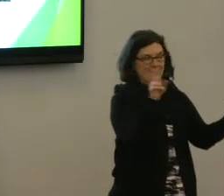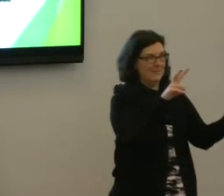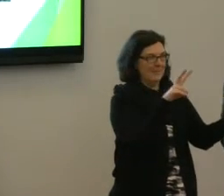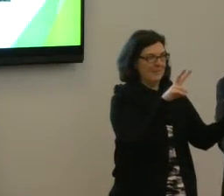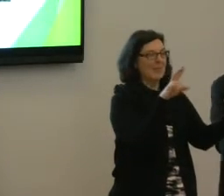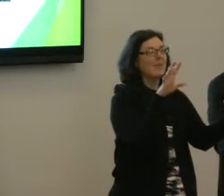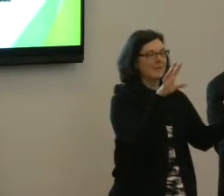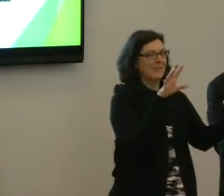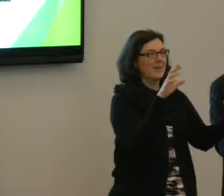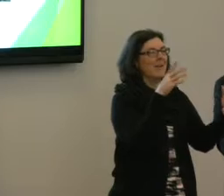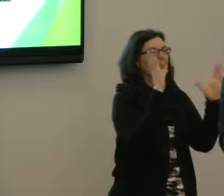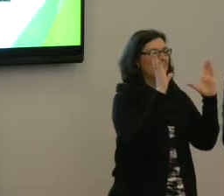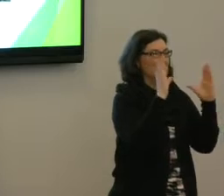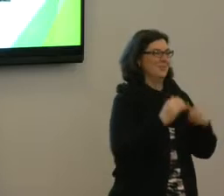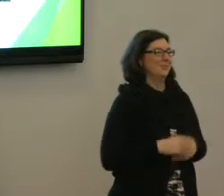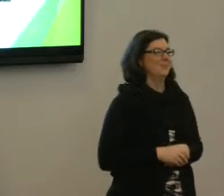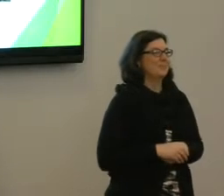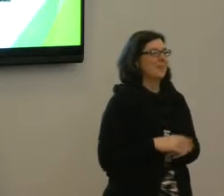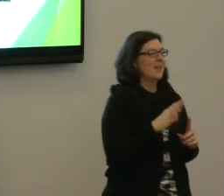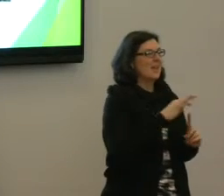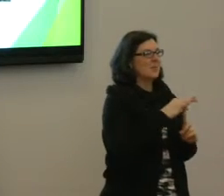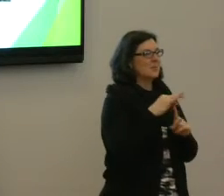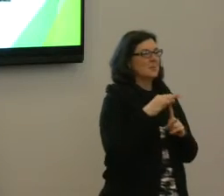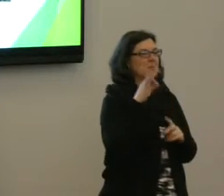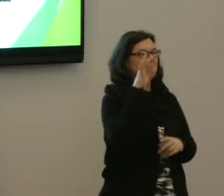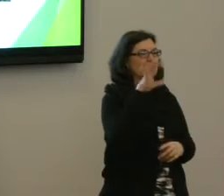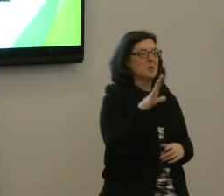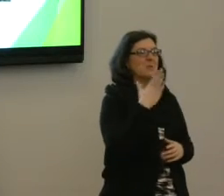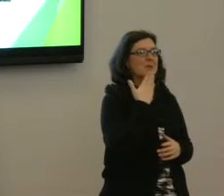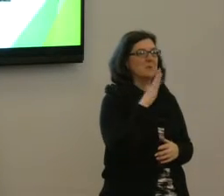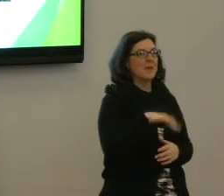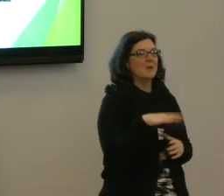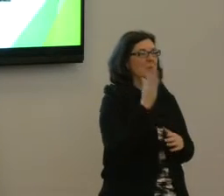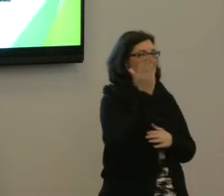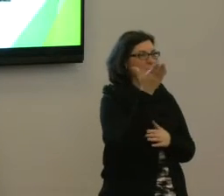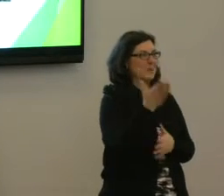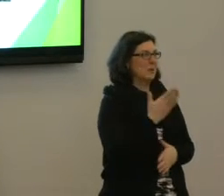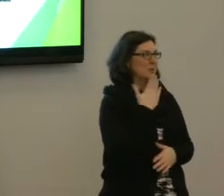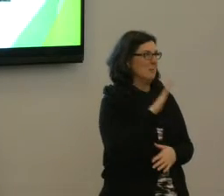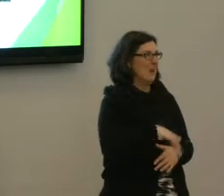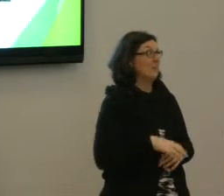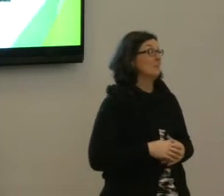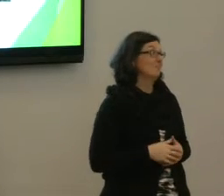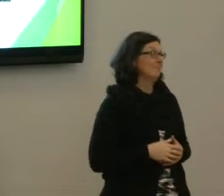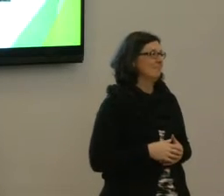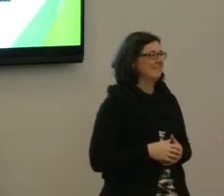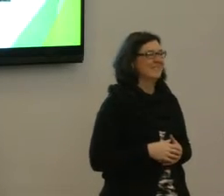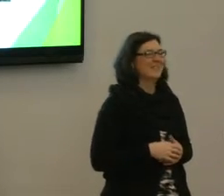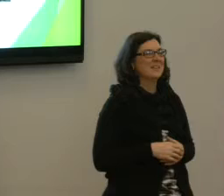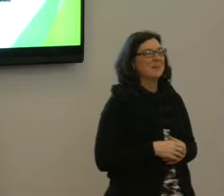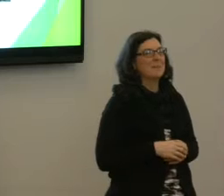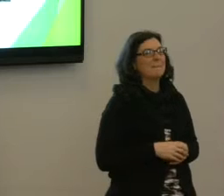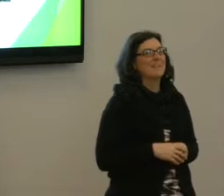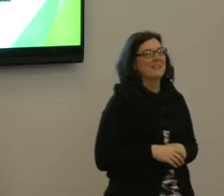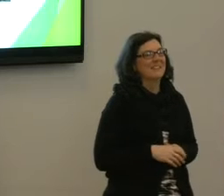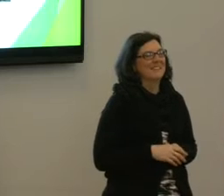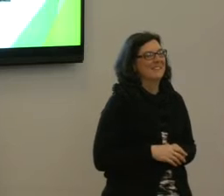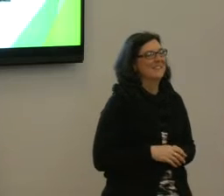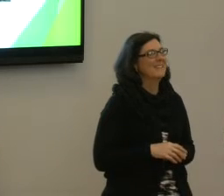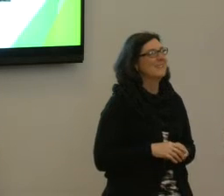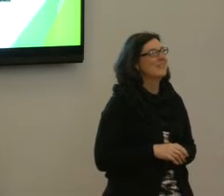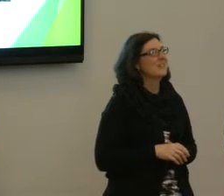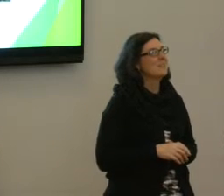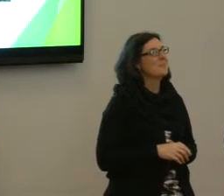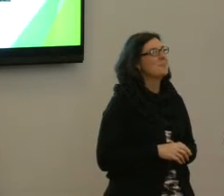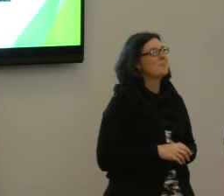I do that too, especially when the sermon's bad or the speaker's bad. So, but the other question is, when people come